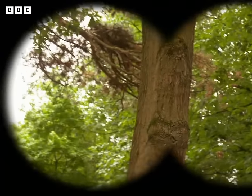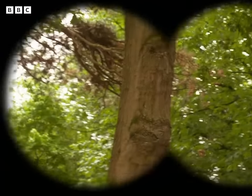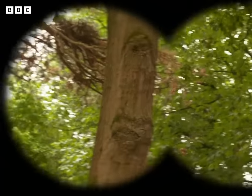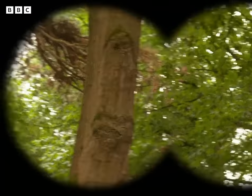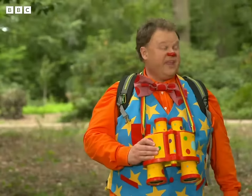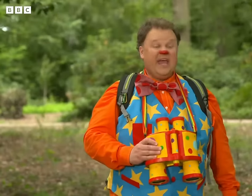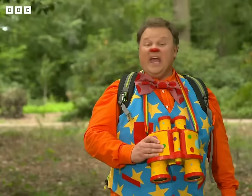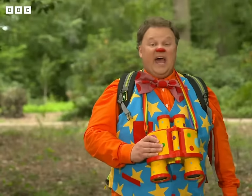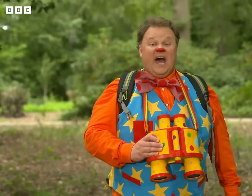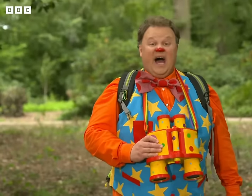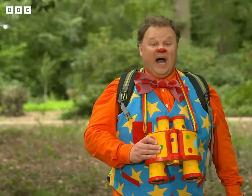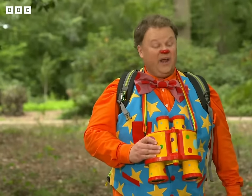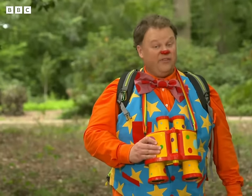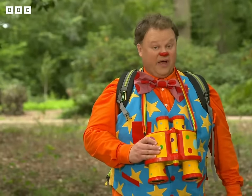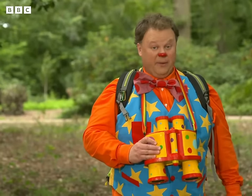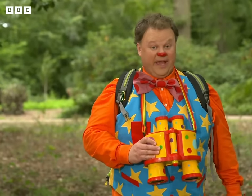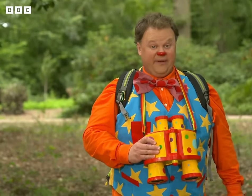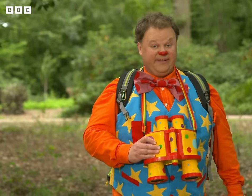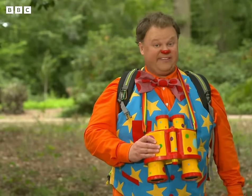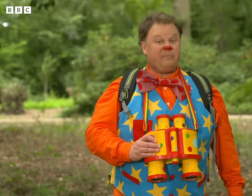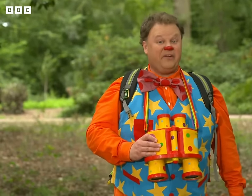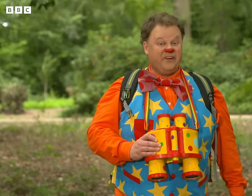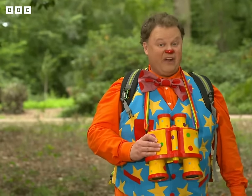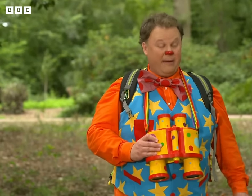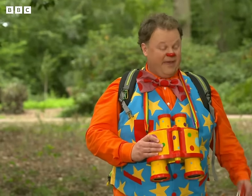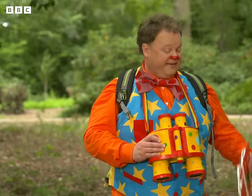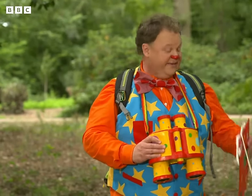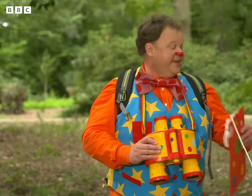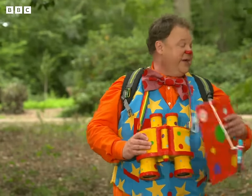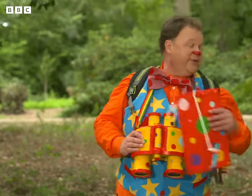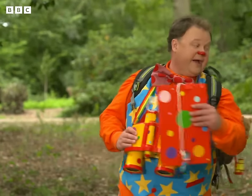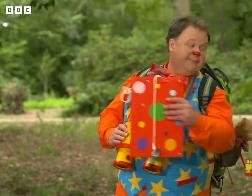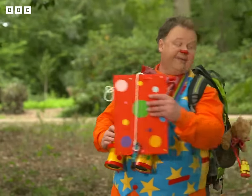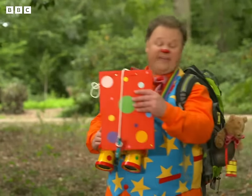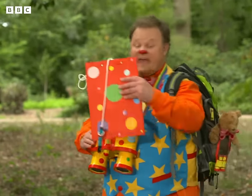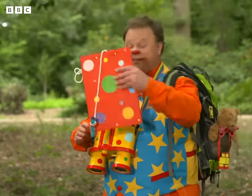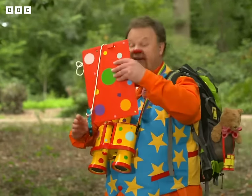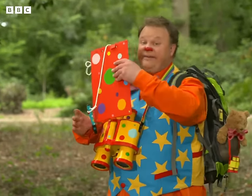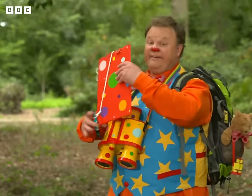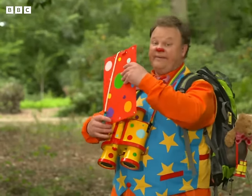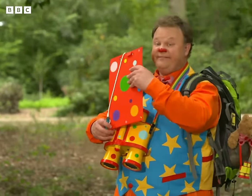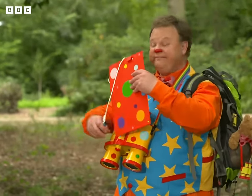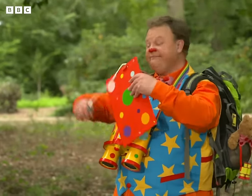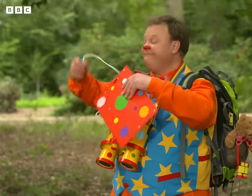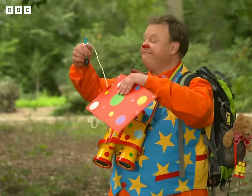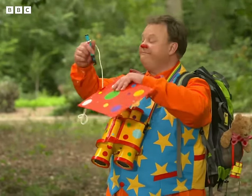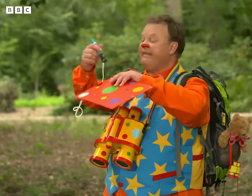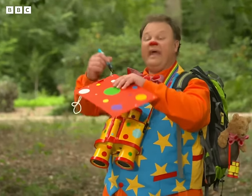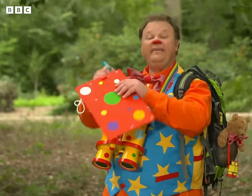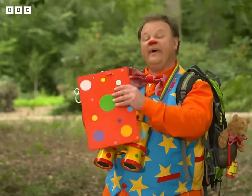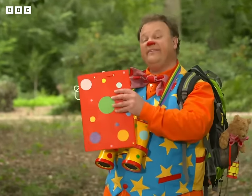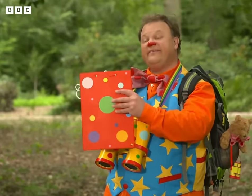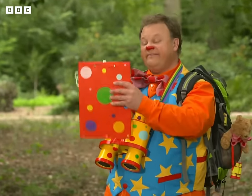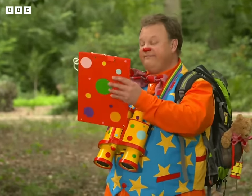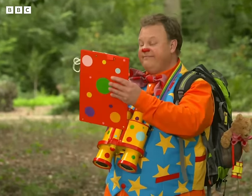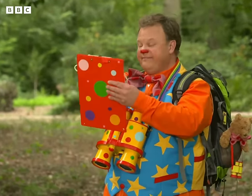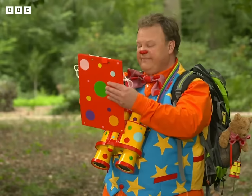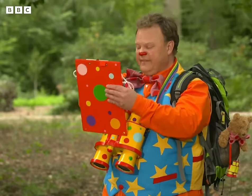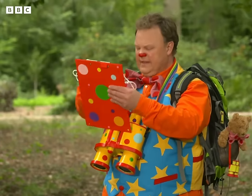Rabbit. I don't think we're going to spot a rabbit, do you, Tumble Ted? Mr. Tumble? Yes? Why don't you eat